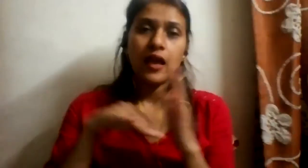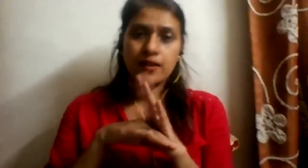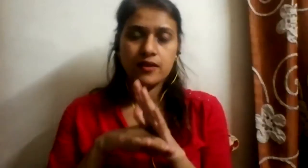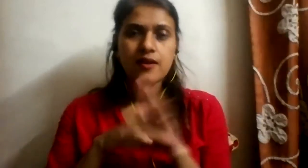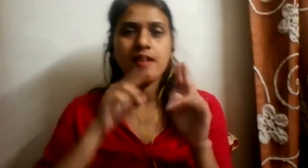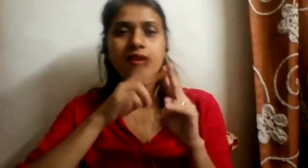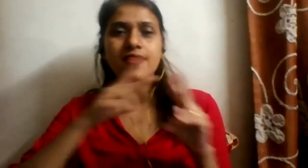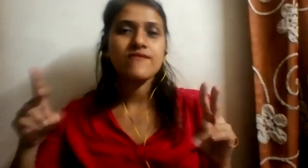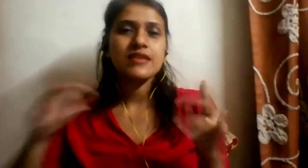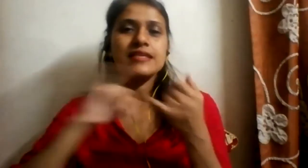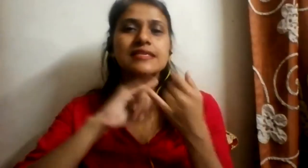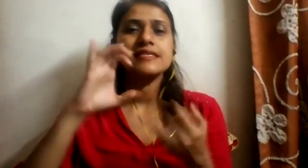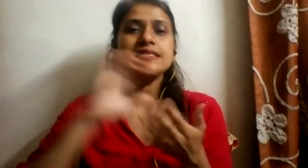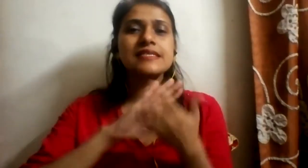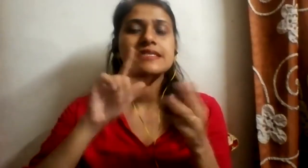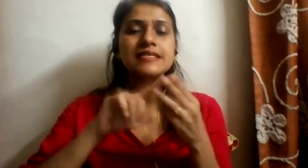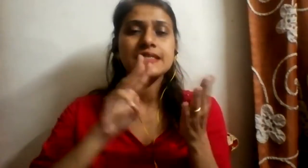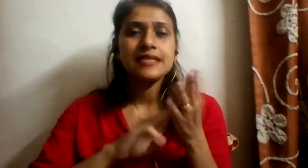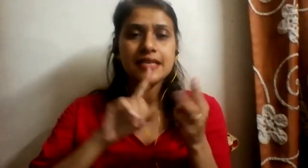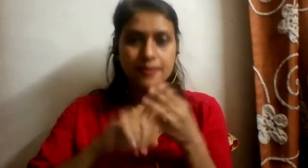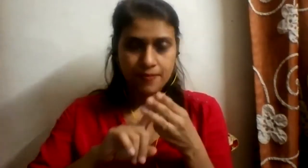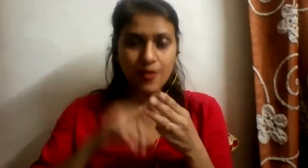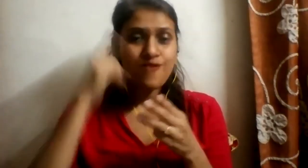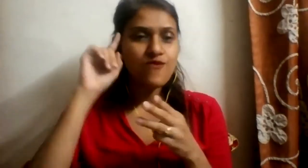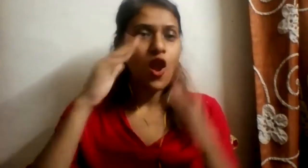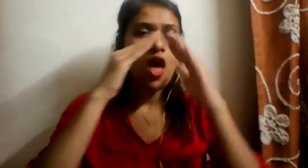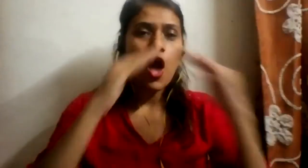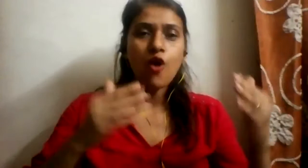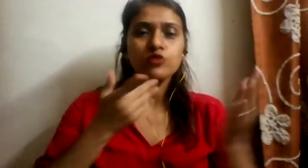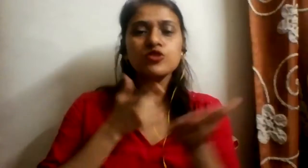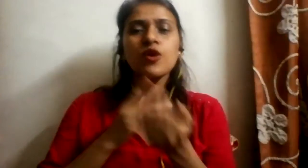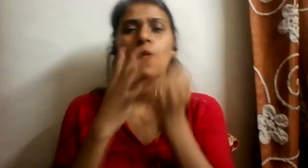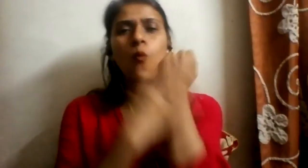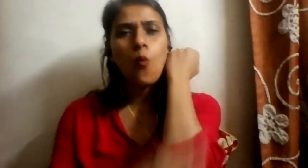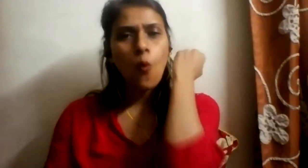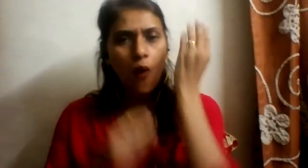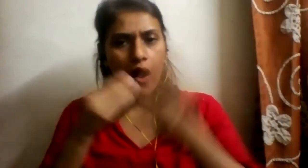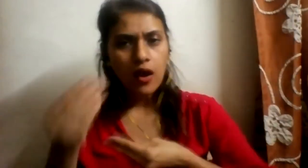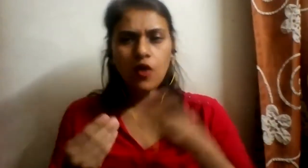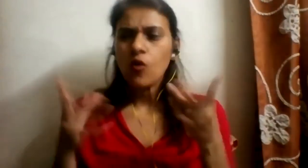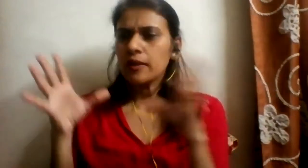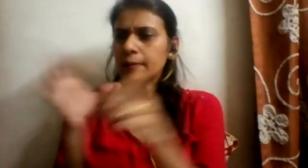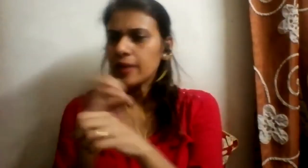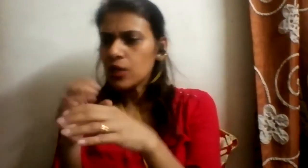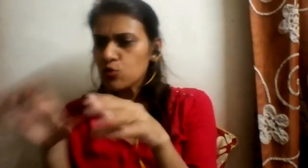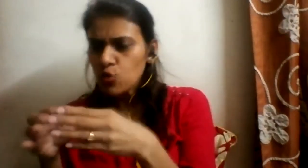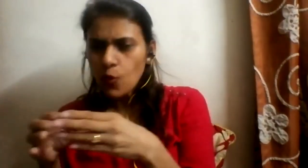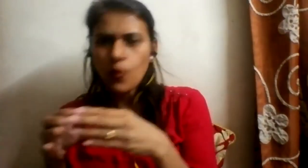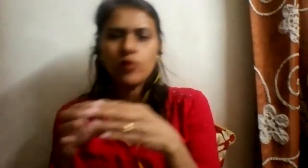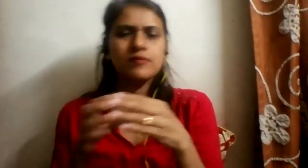schemes where you're giving housing to the poor and in disadvantaged section to minorities. So persons with